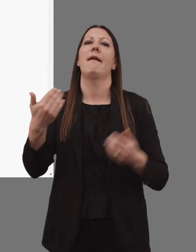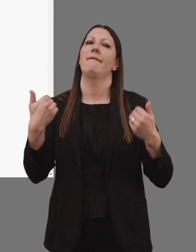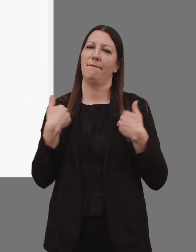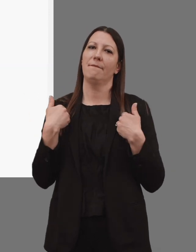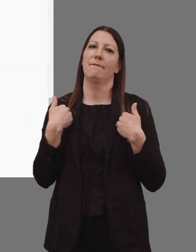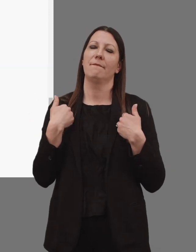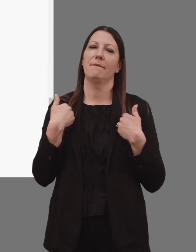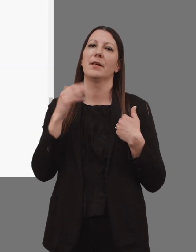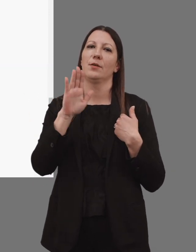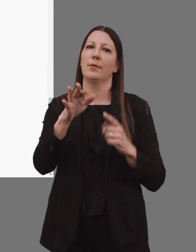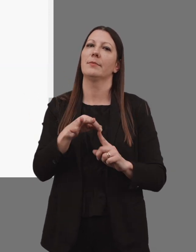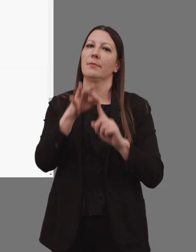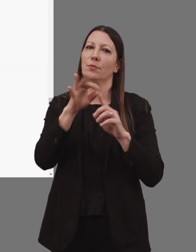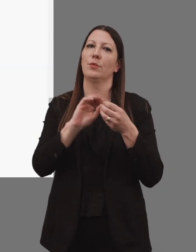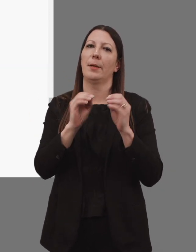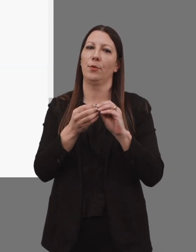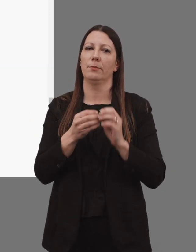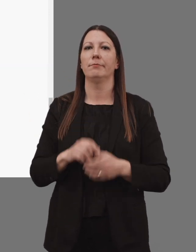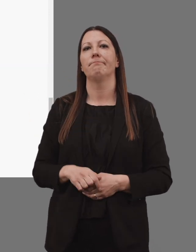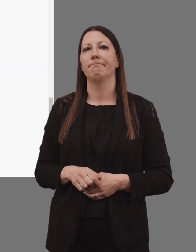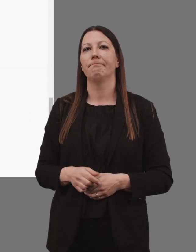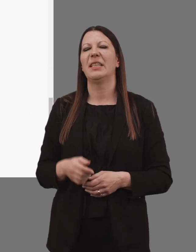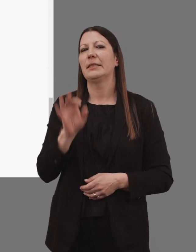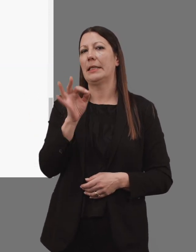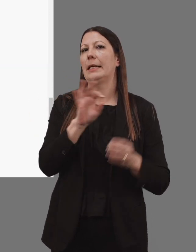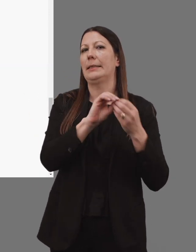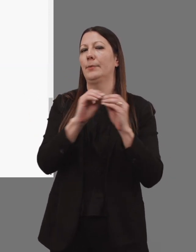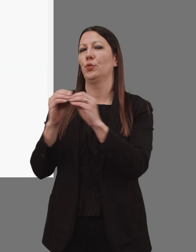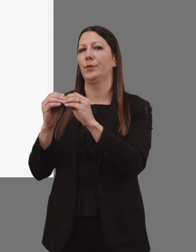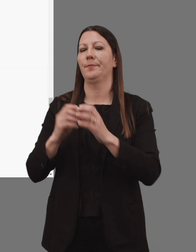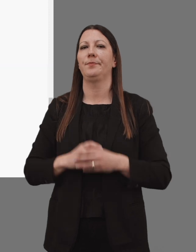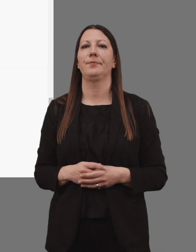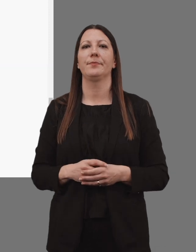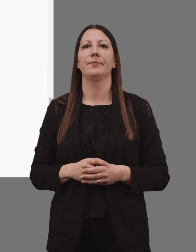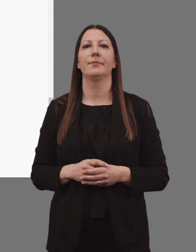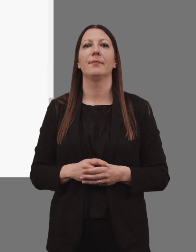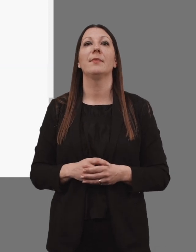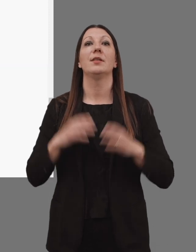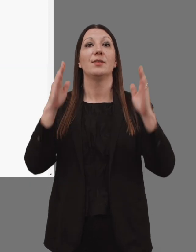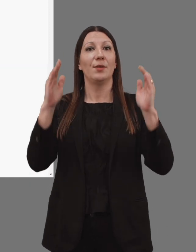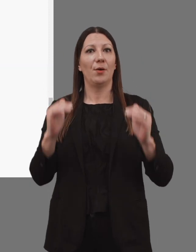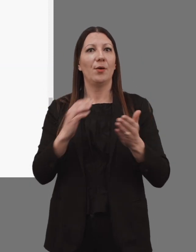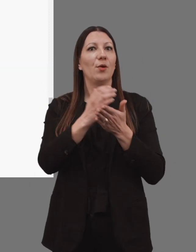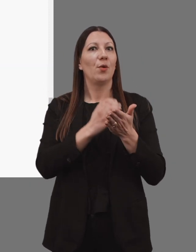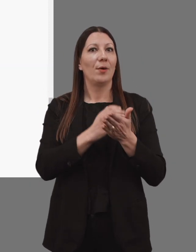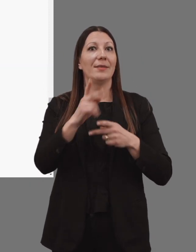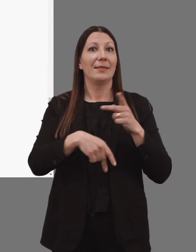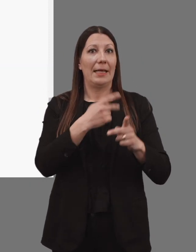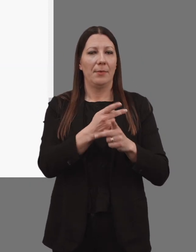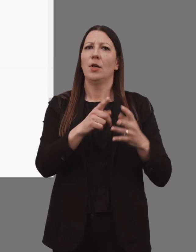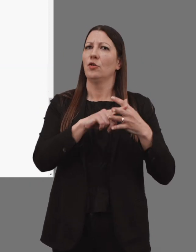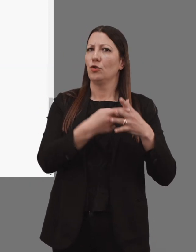you. It is a 9-digit number. Your course type, so we'll start with our math. So